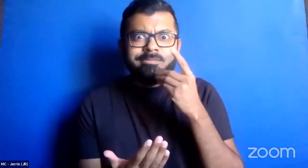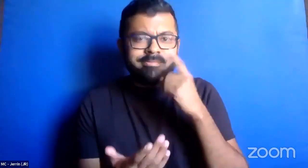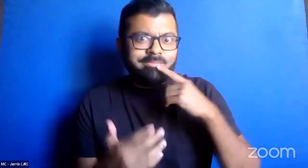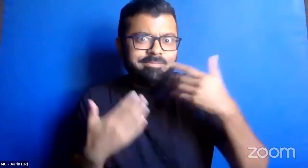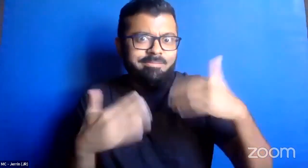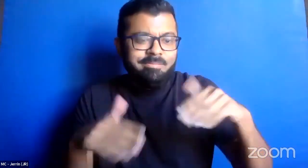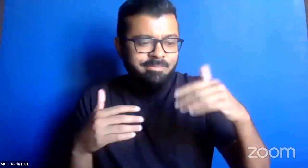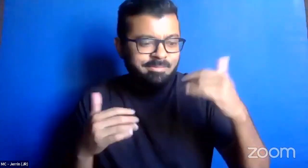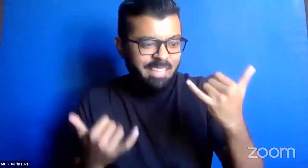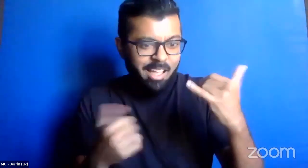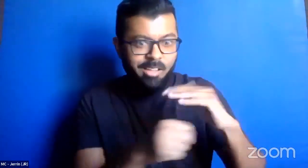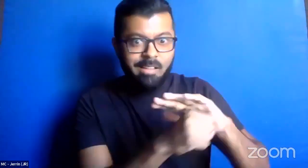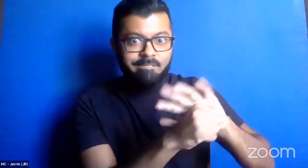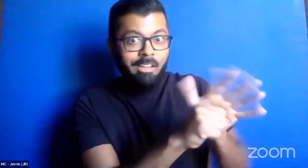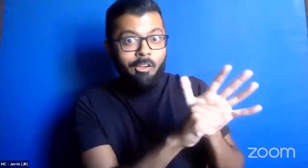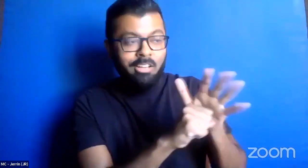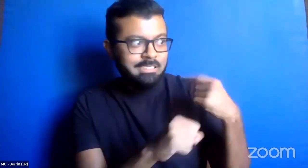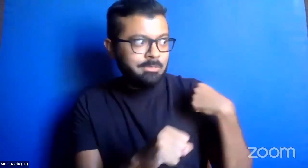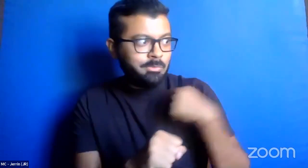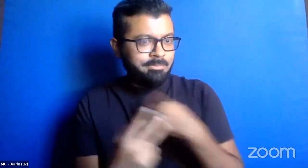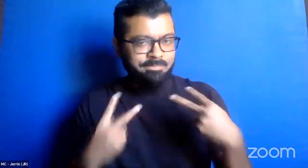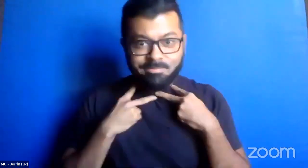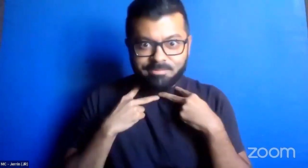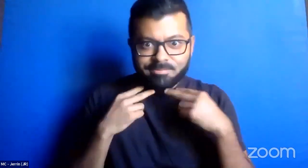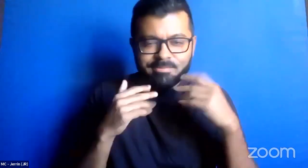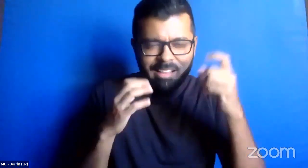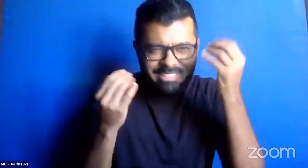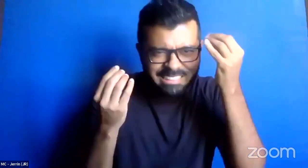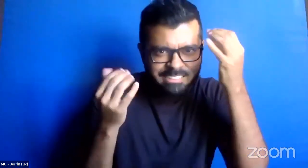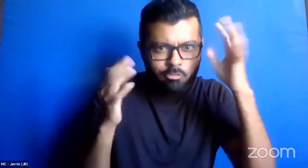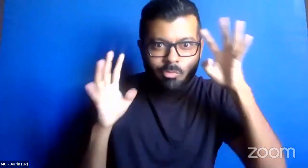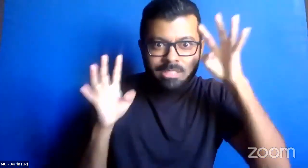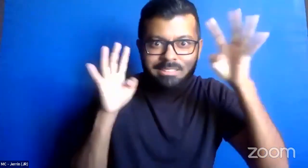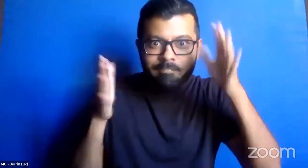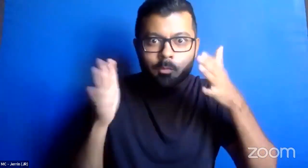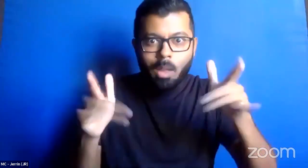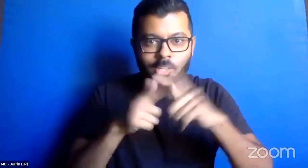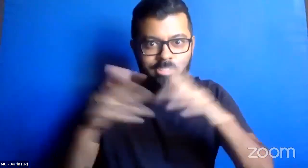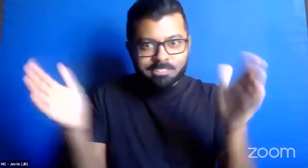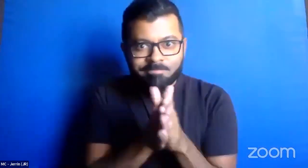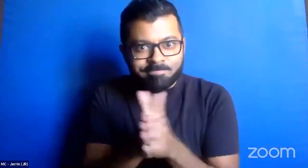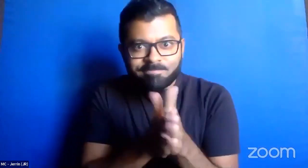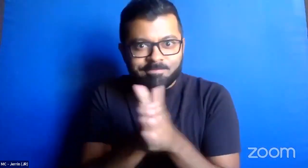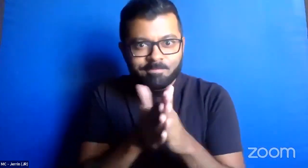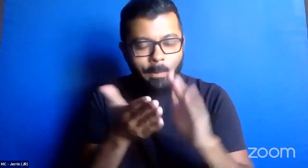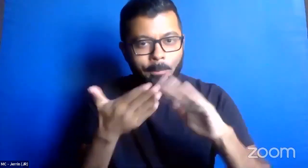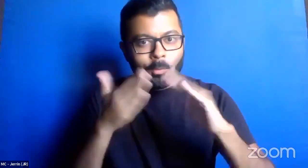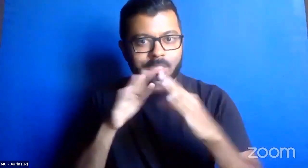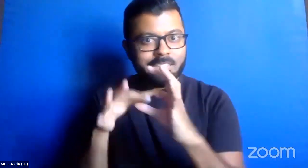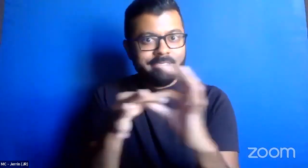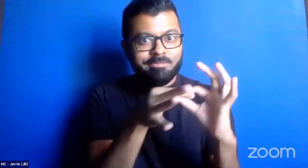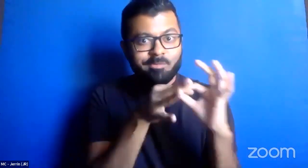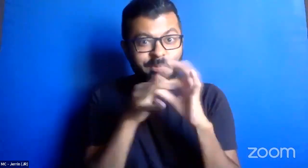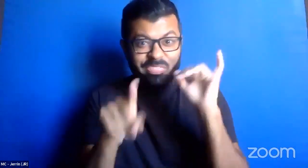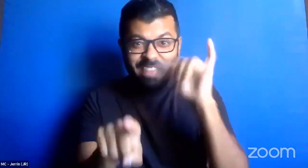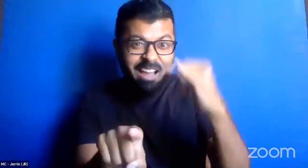Yes, thank you, Darcy. That's great. We do need to come up with creative